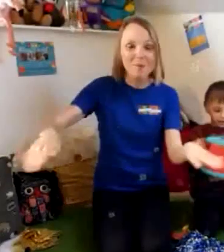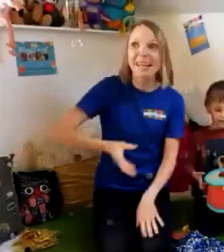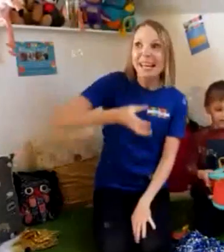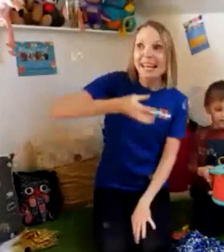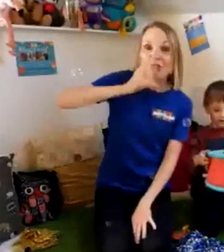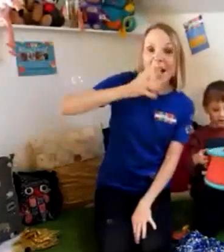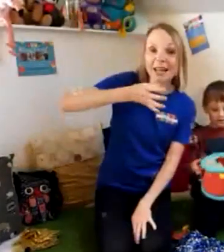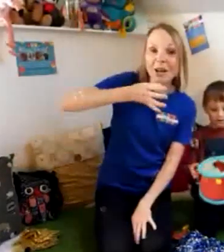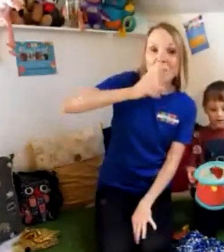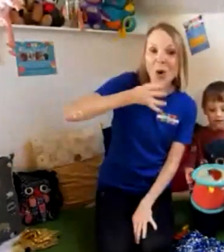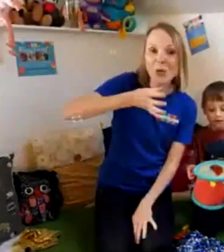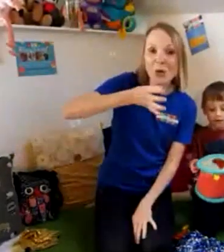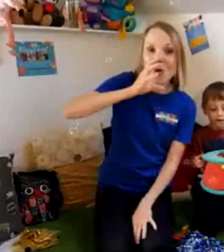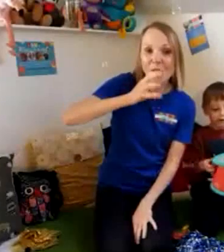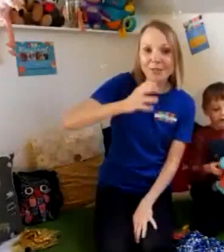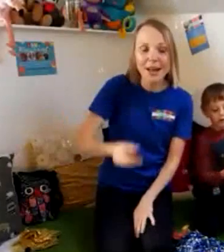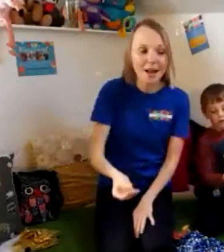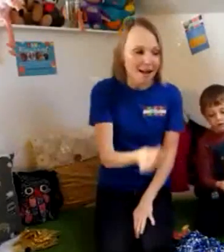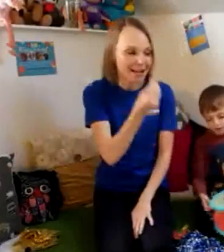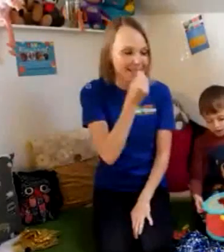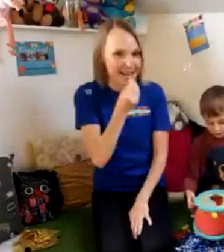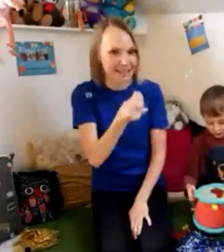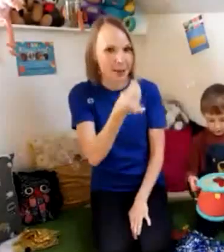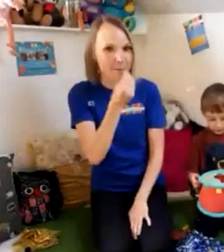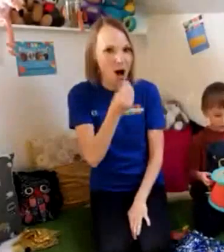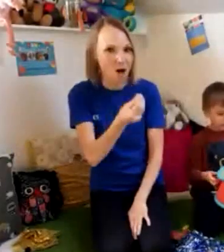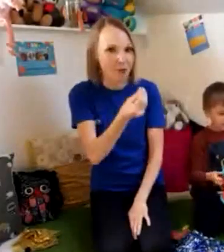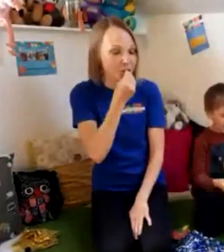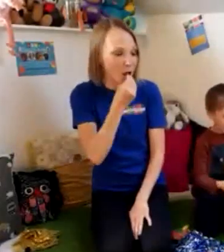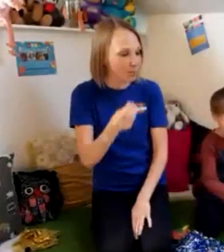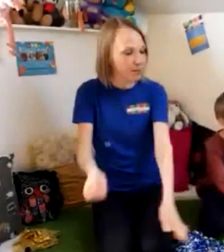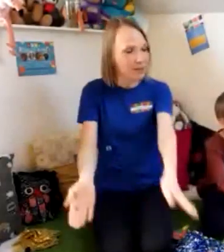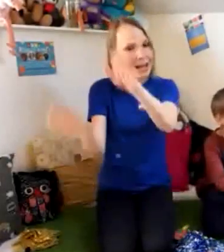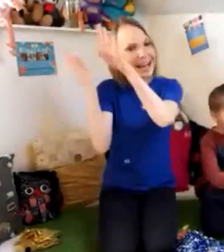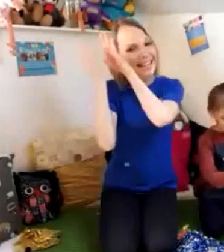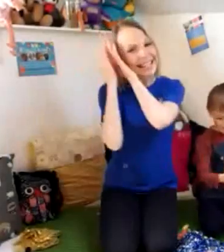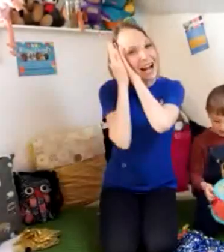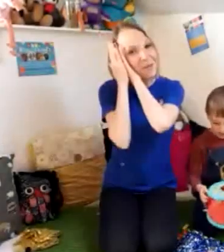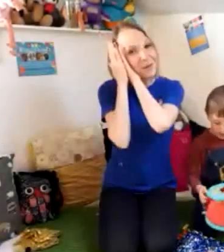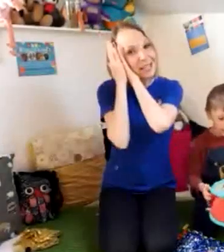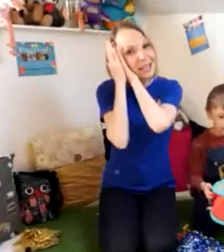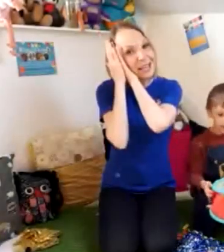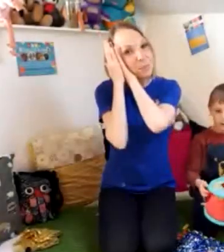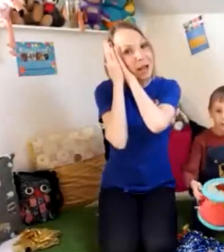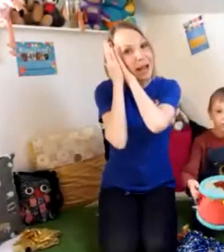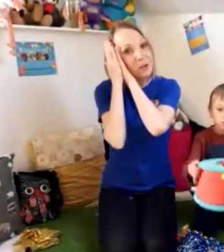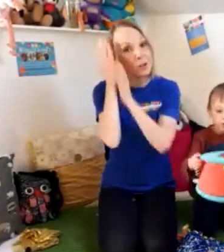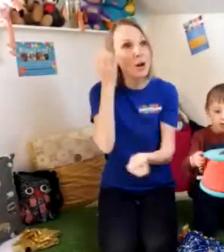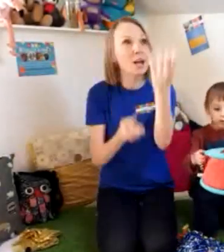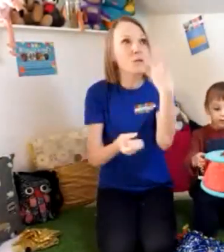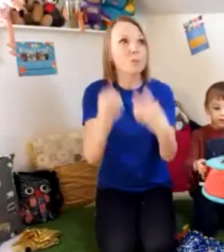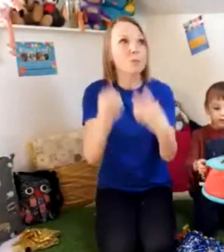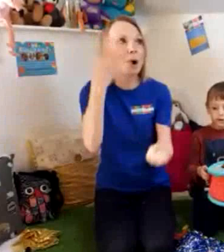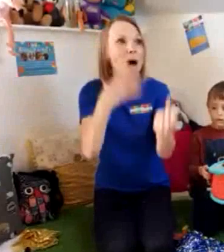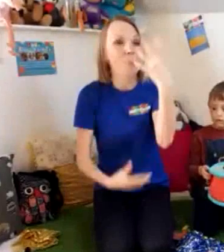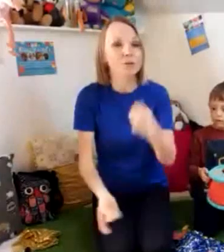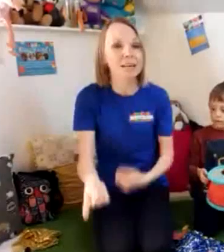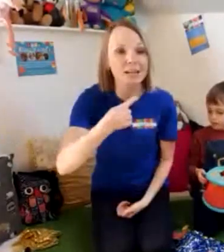He drank up all the water and ate a bar of soap. And now he's in his bed with the bubbles in his throat.